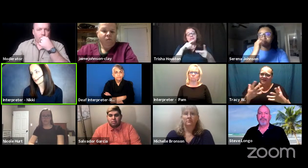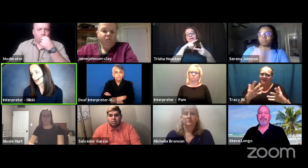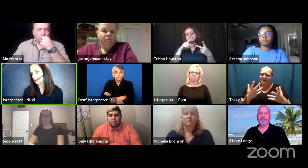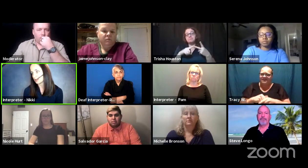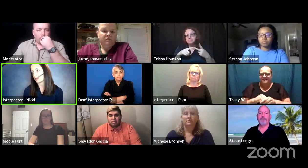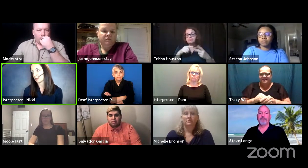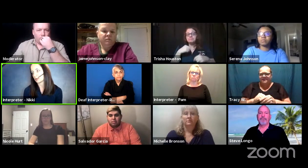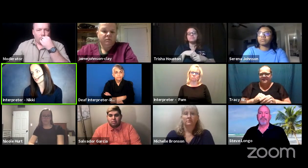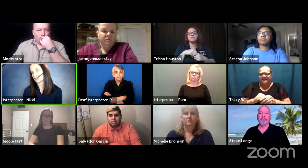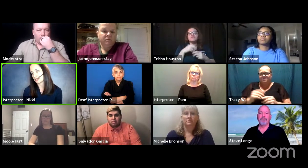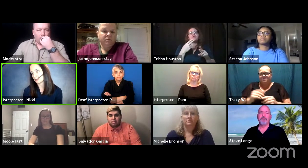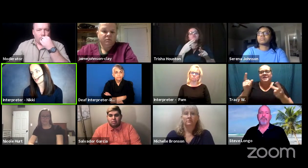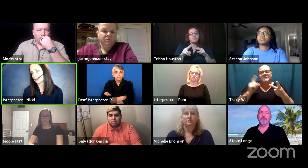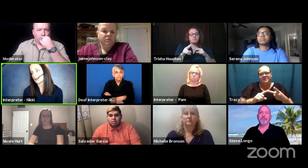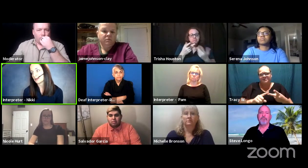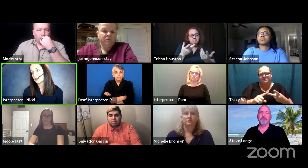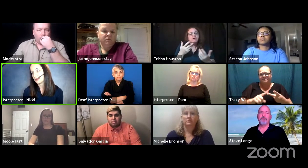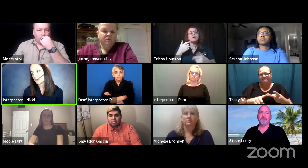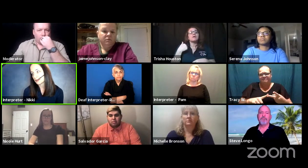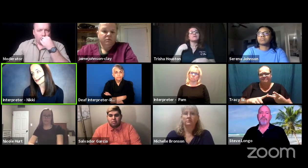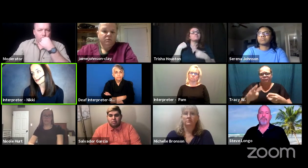remind community members of the same thing.